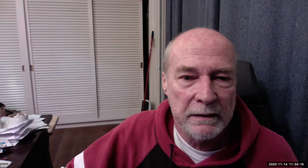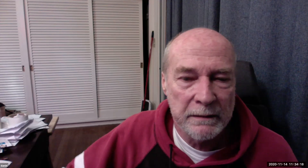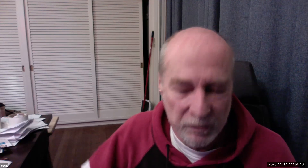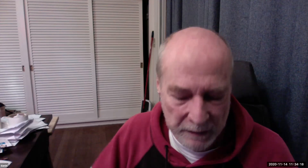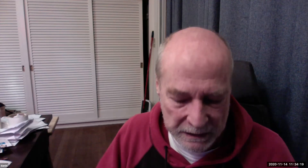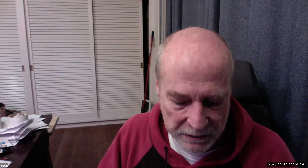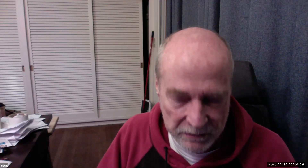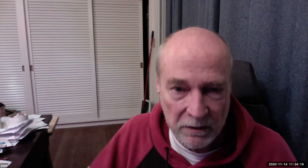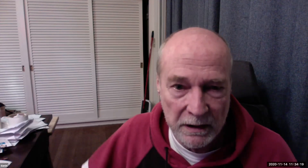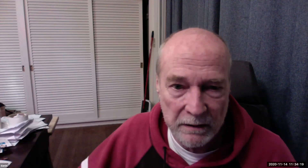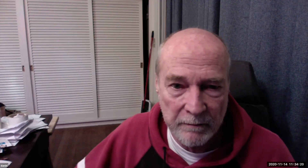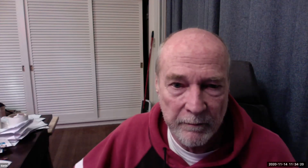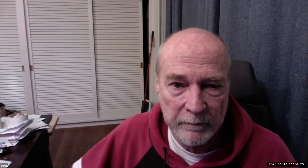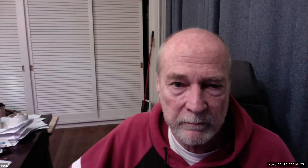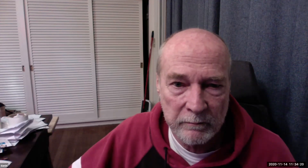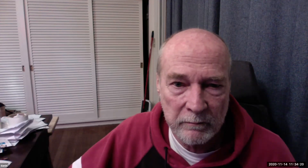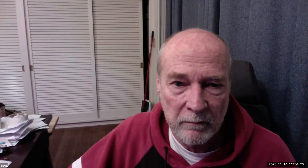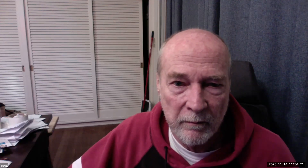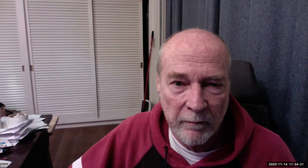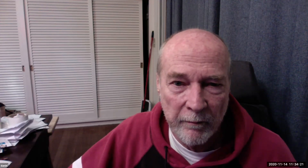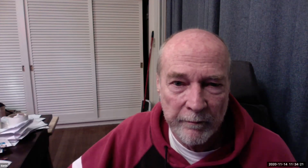my information or what.